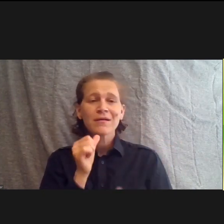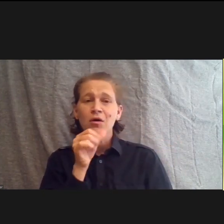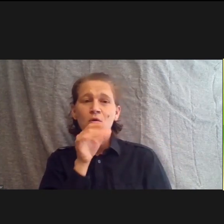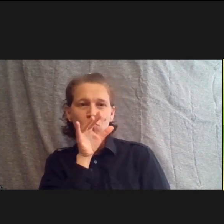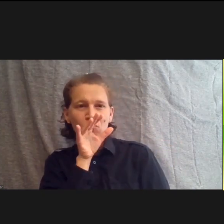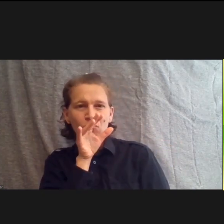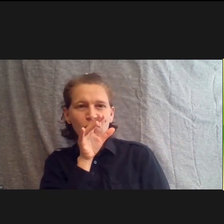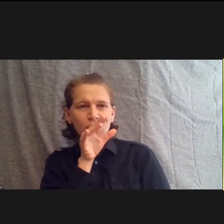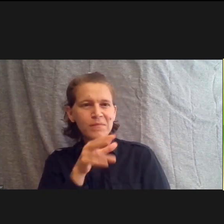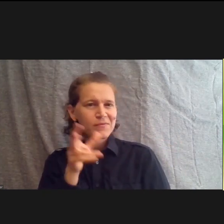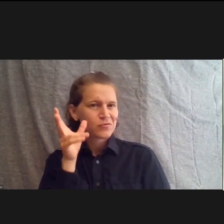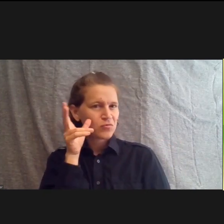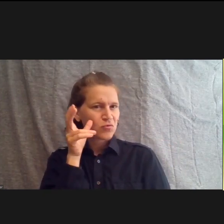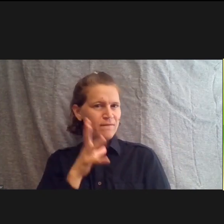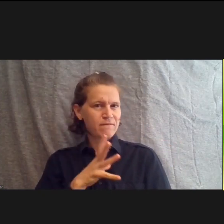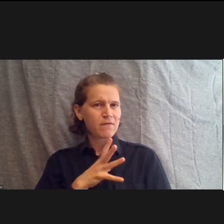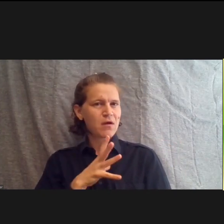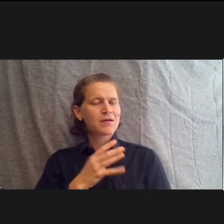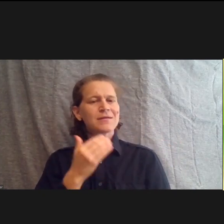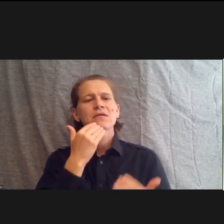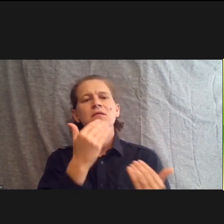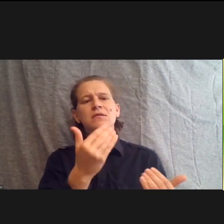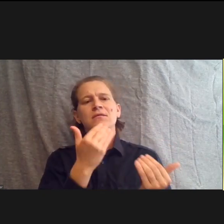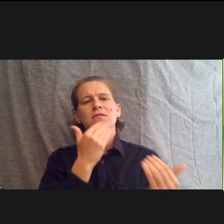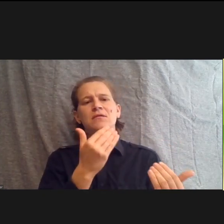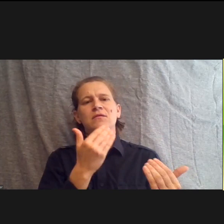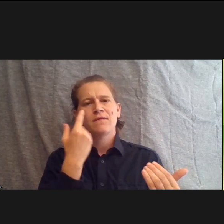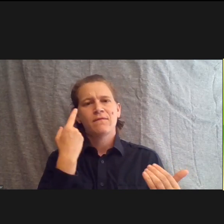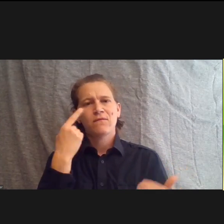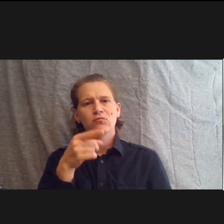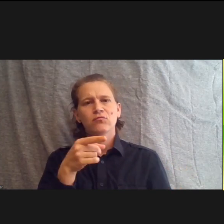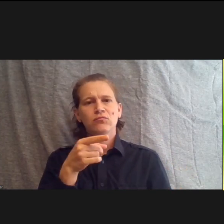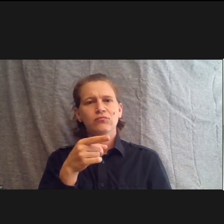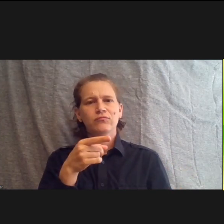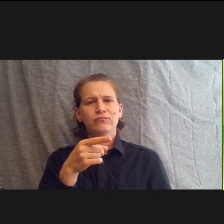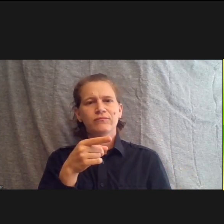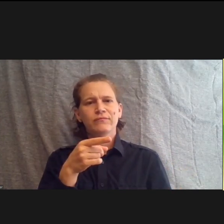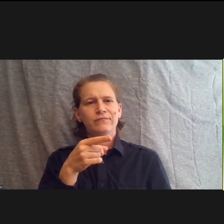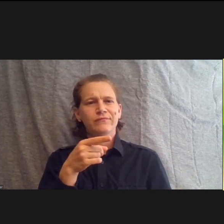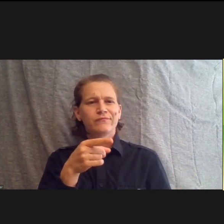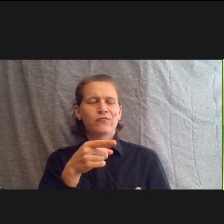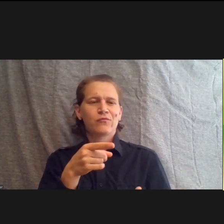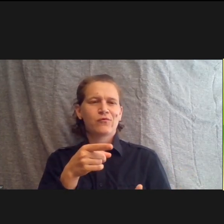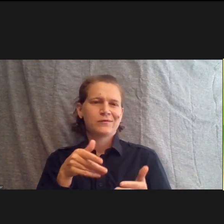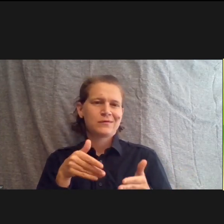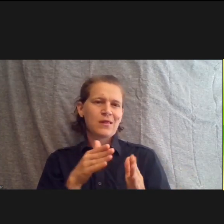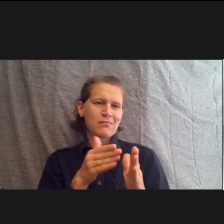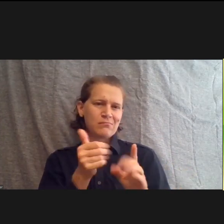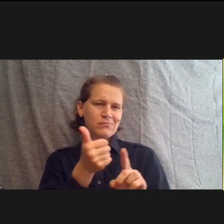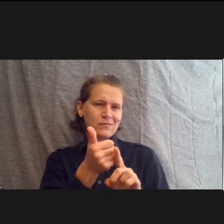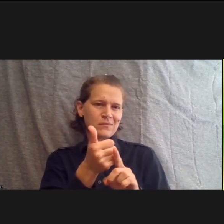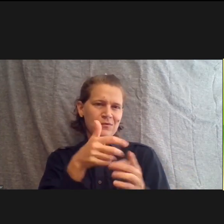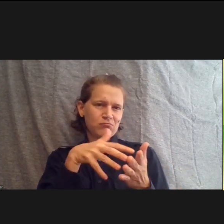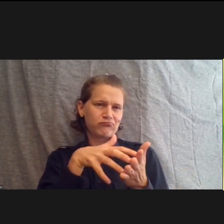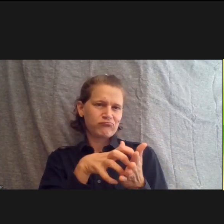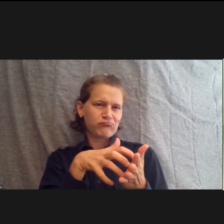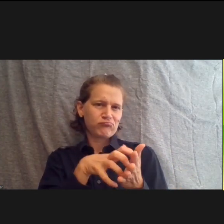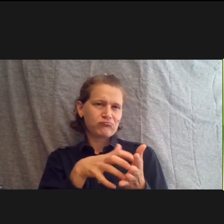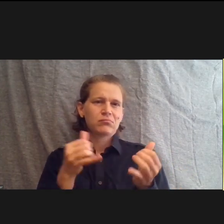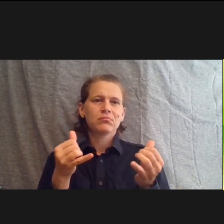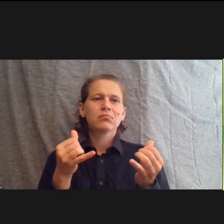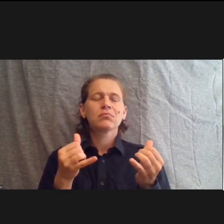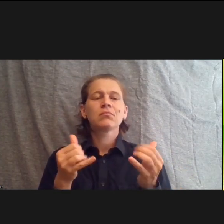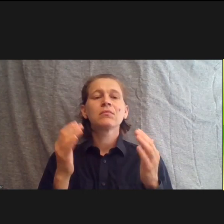her, and we're grateful for her vulnerability today. Next up is